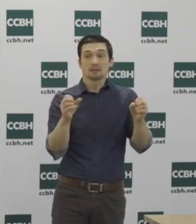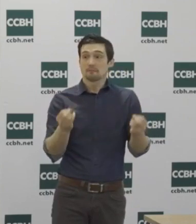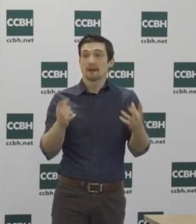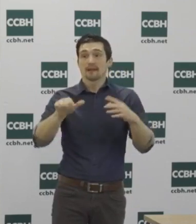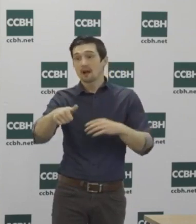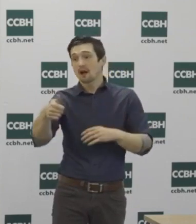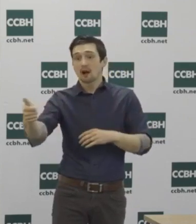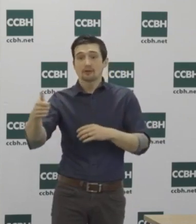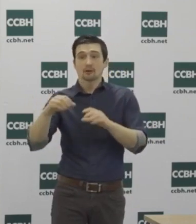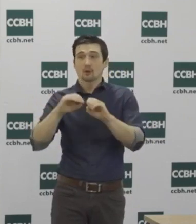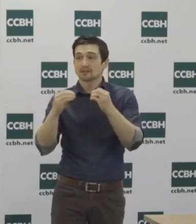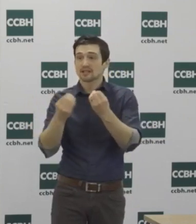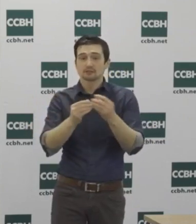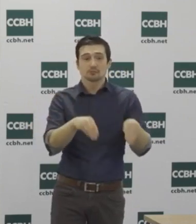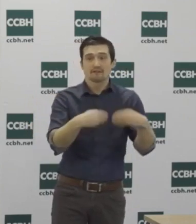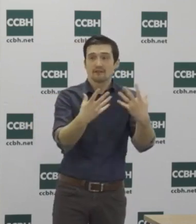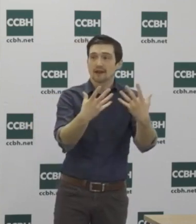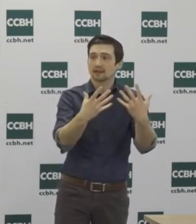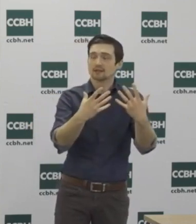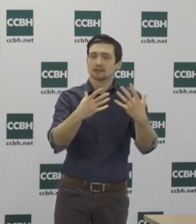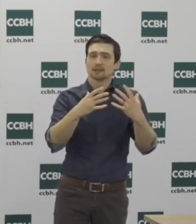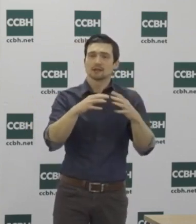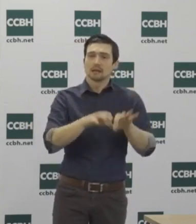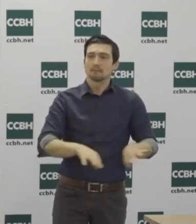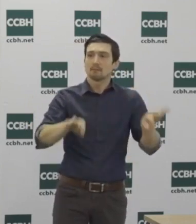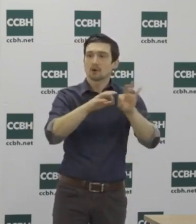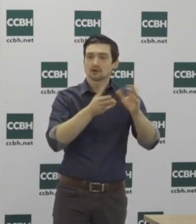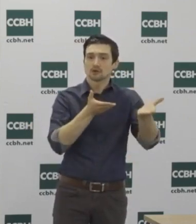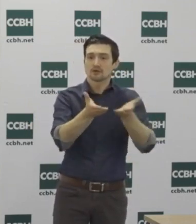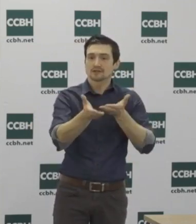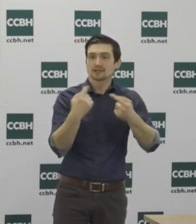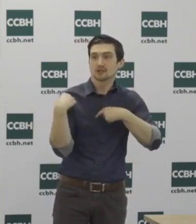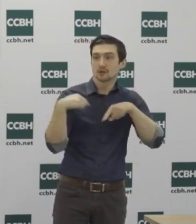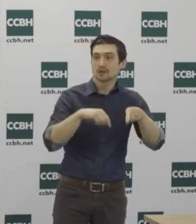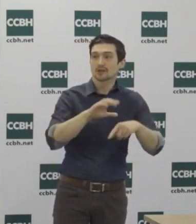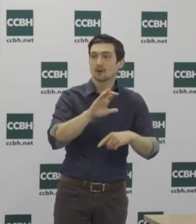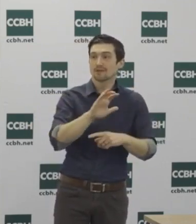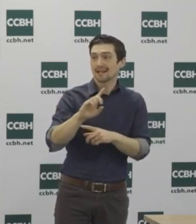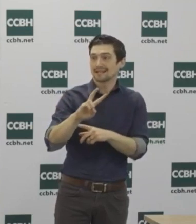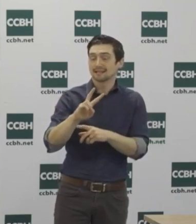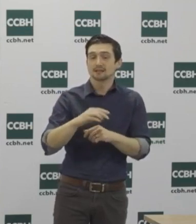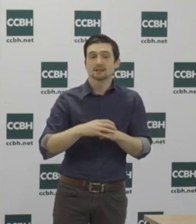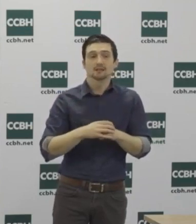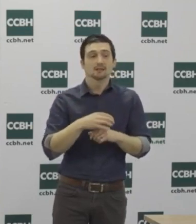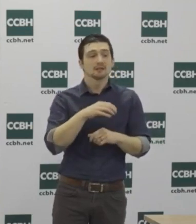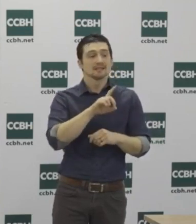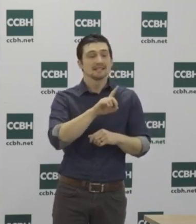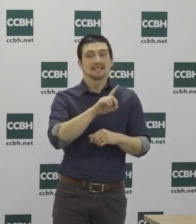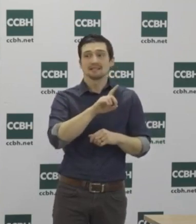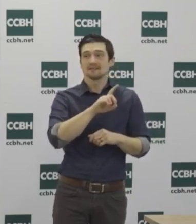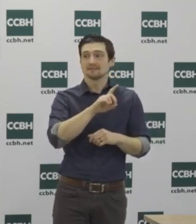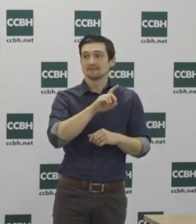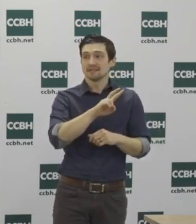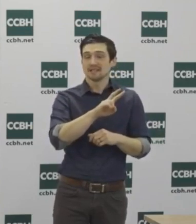urgent services in this time of COVID-19, the DVCAC has had to adjust its